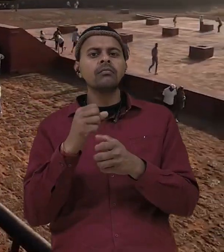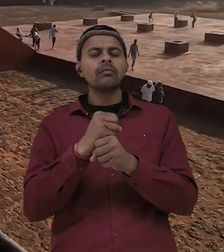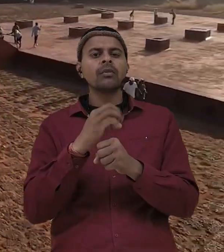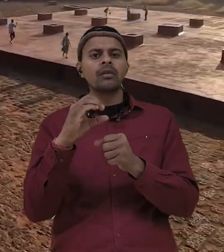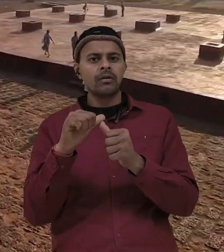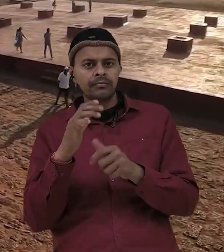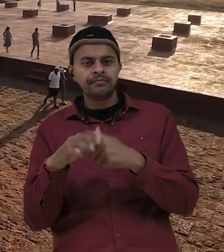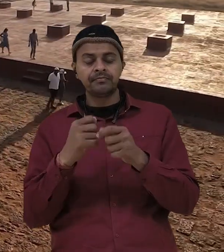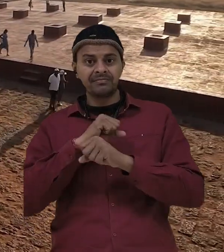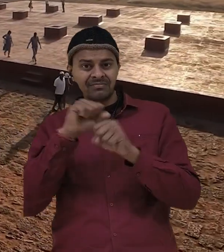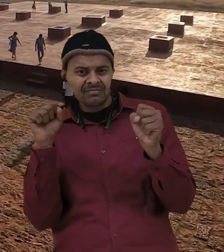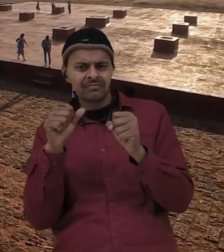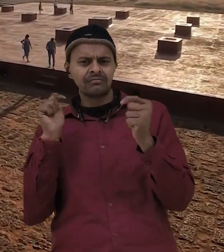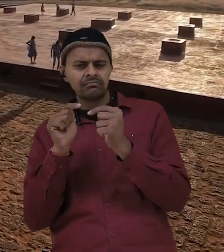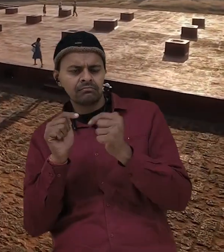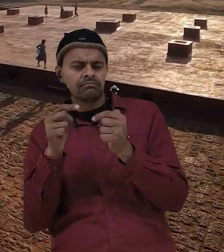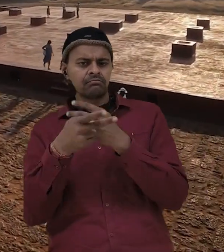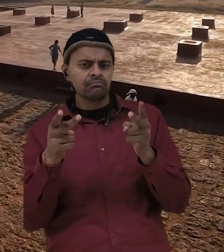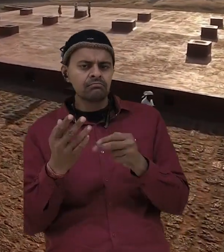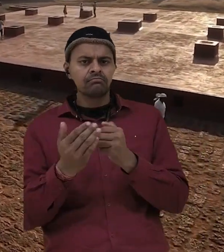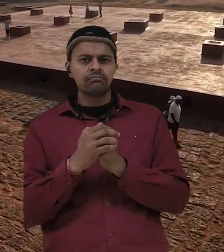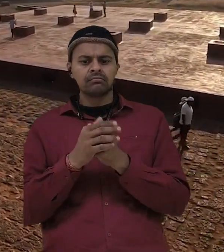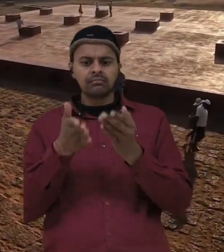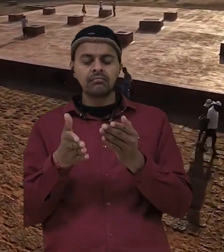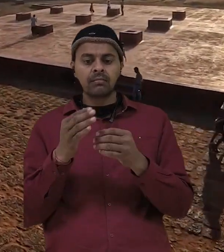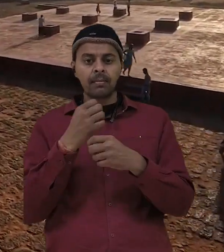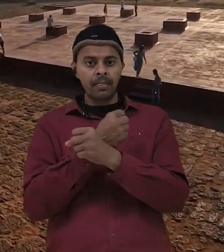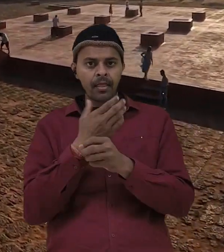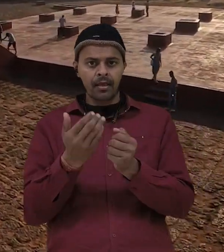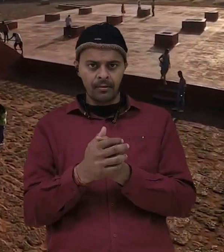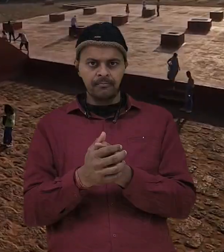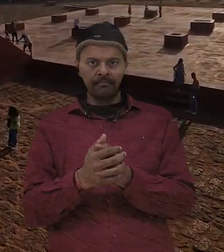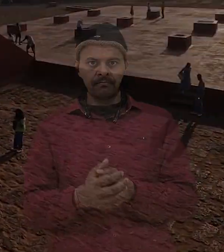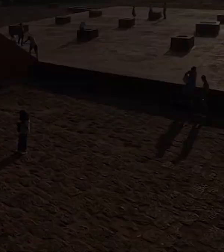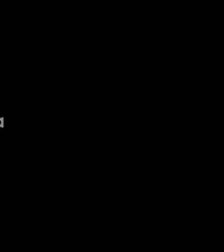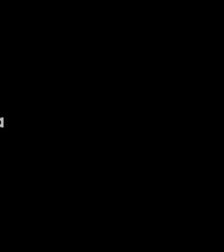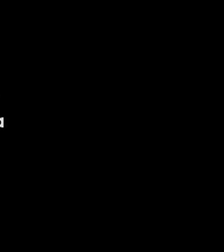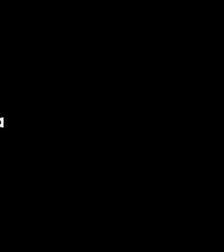regime, and renowned freedom fighters of Goa were imprisoned there.